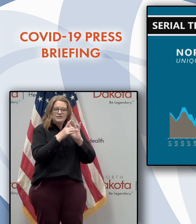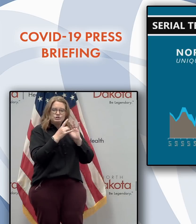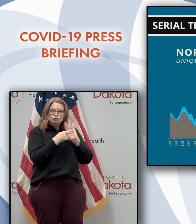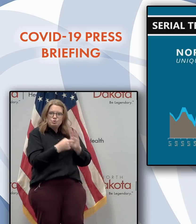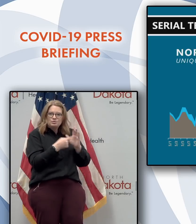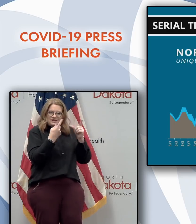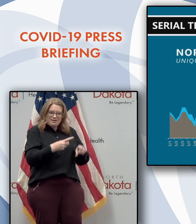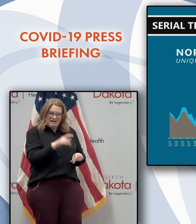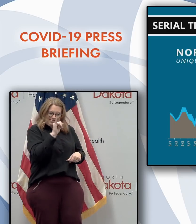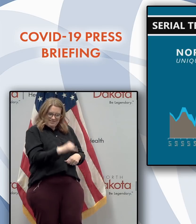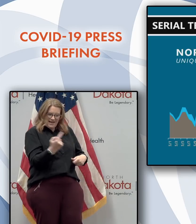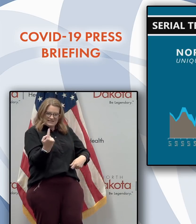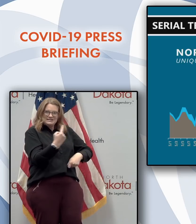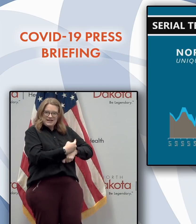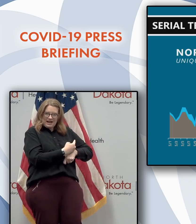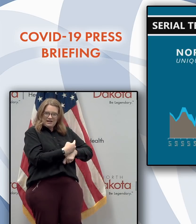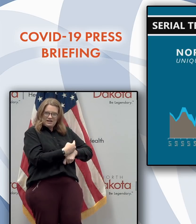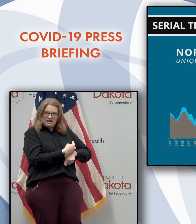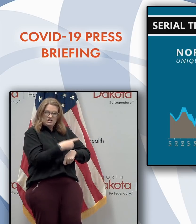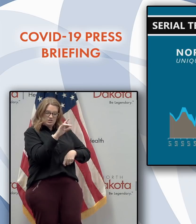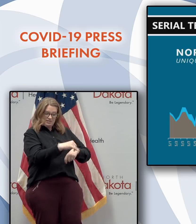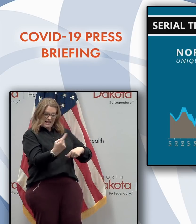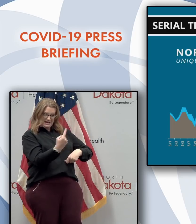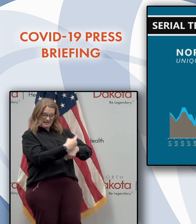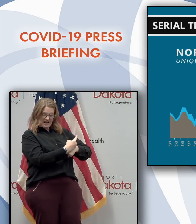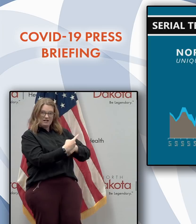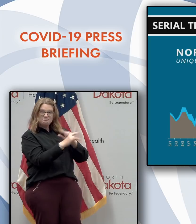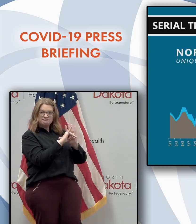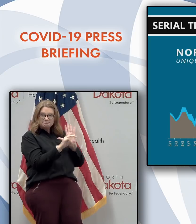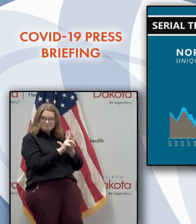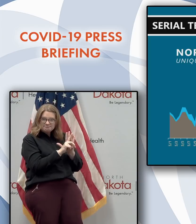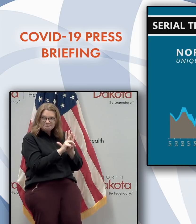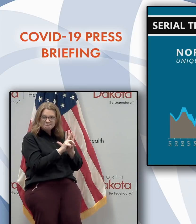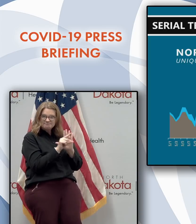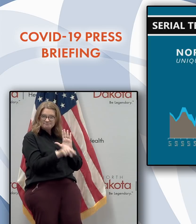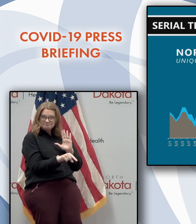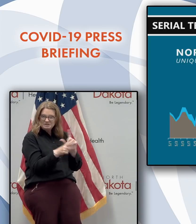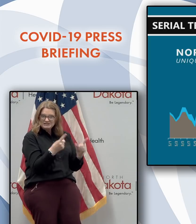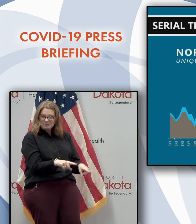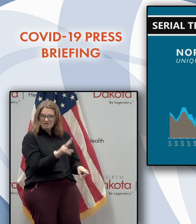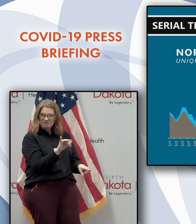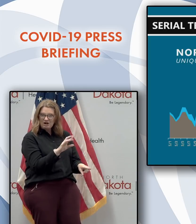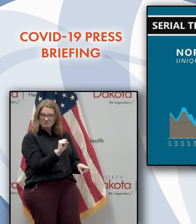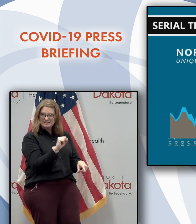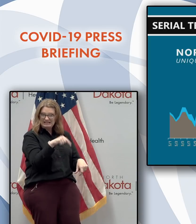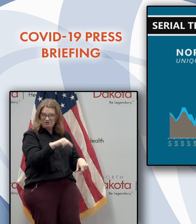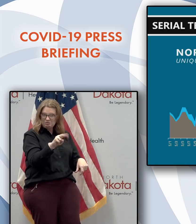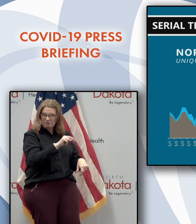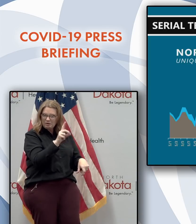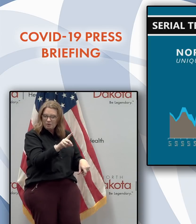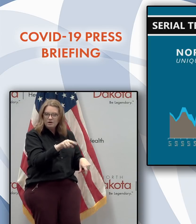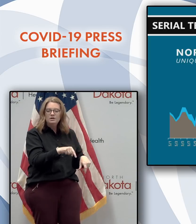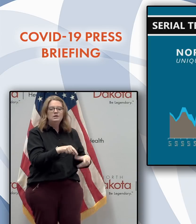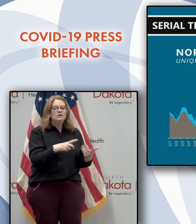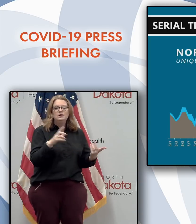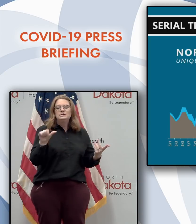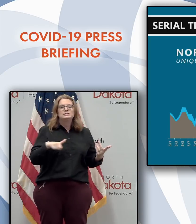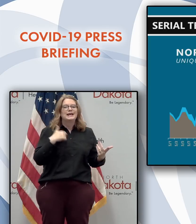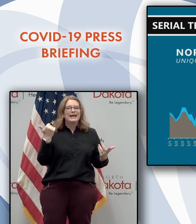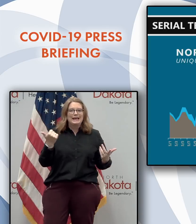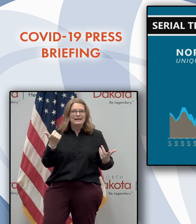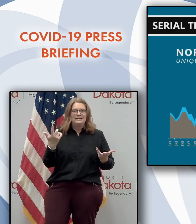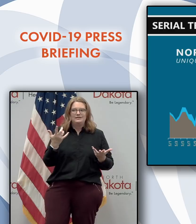day. Are we uncovering the spread of the virus in North Dakota? So any comprehensive and